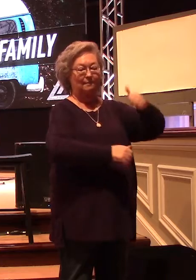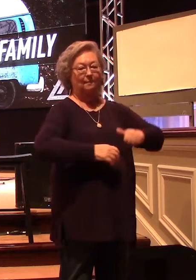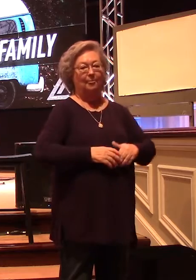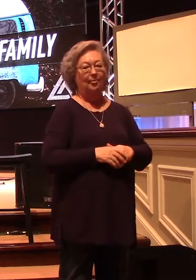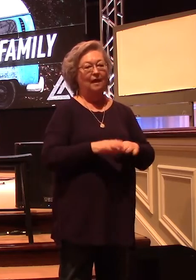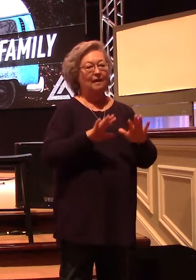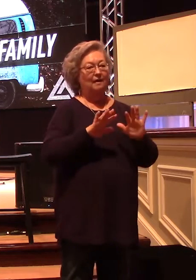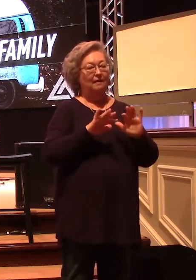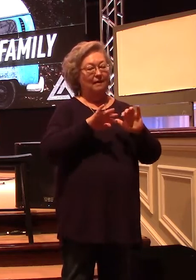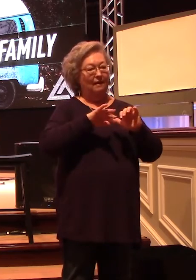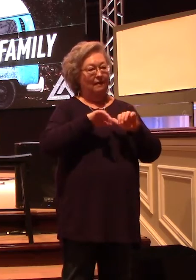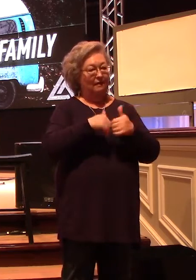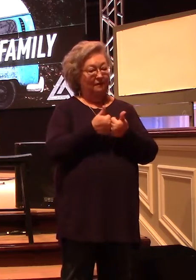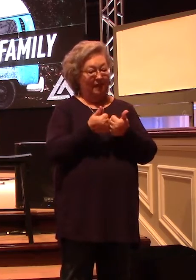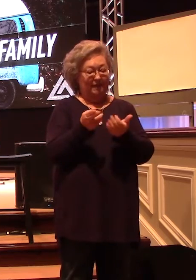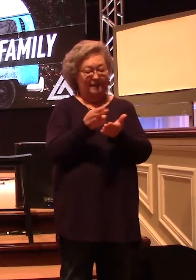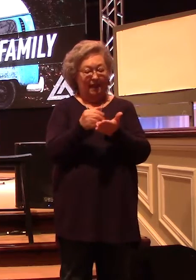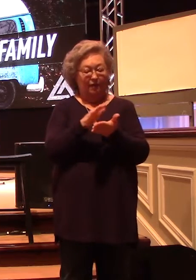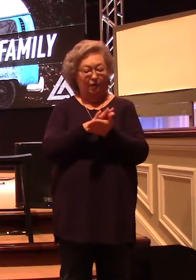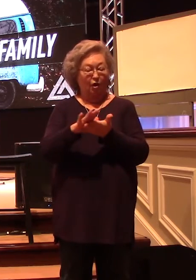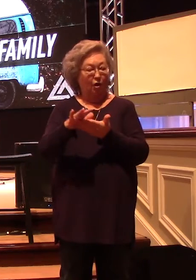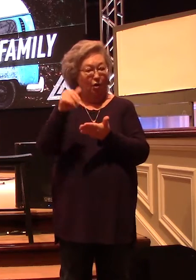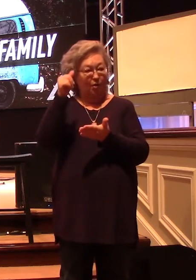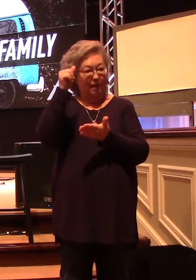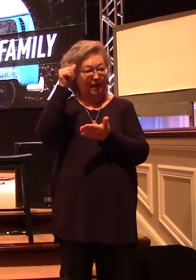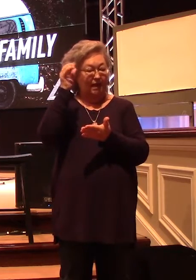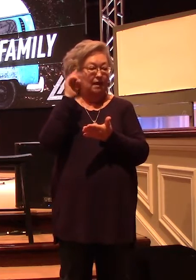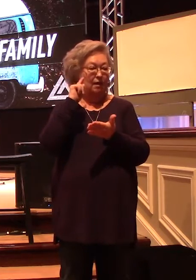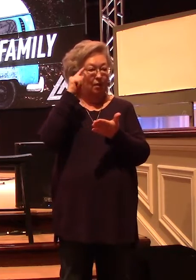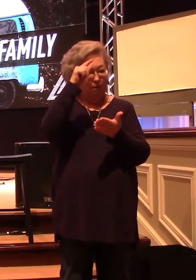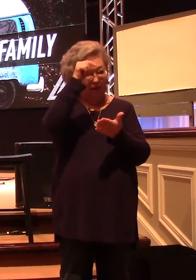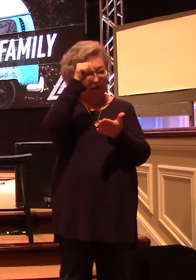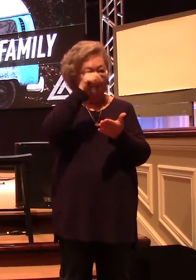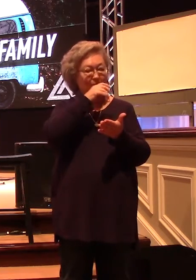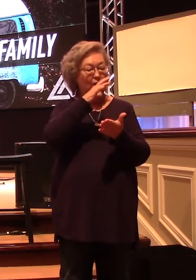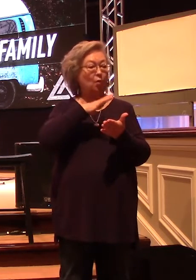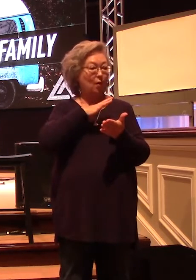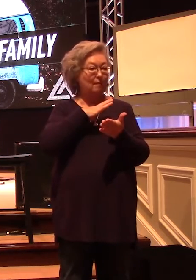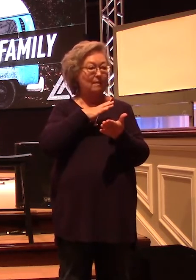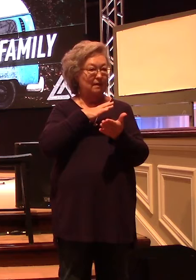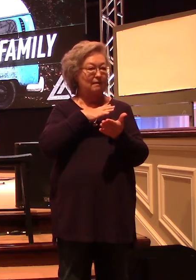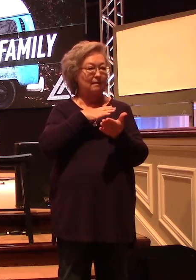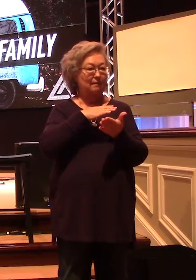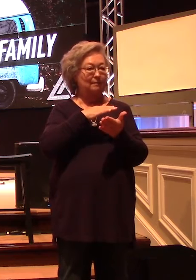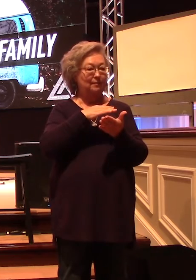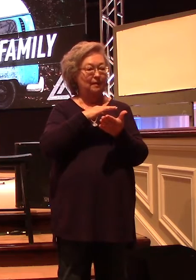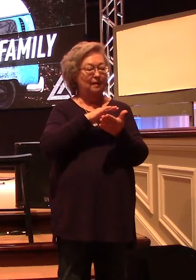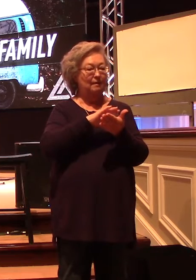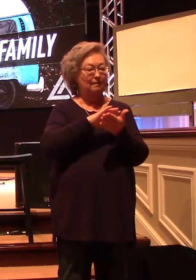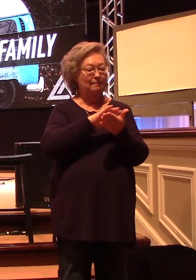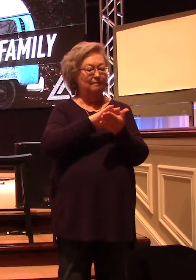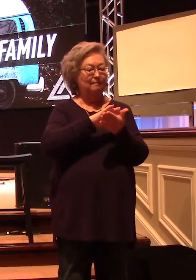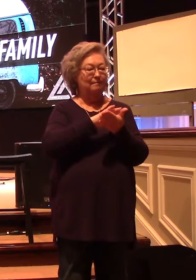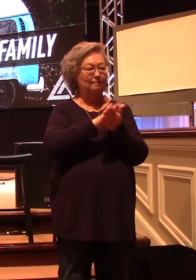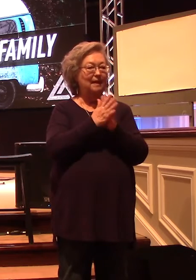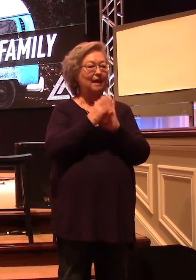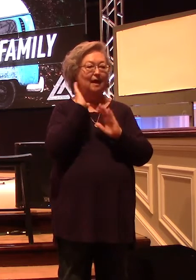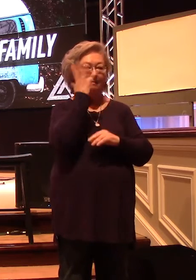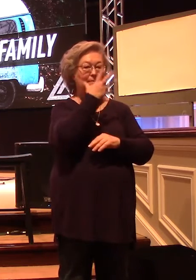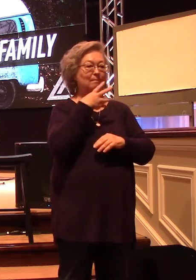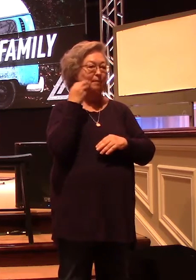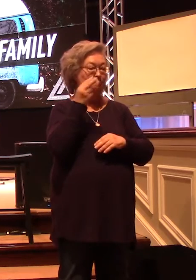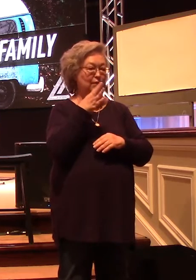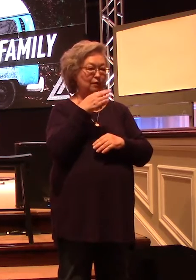the holy women who hoped in God used to adorn themselves. Their hope was not